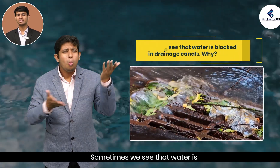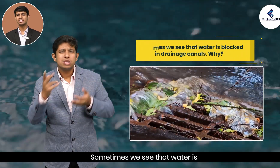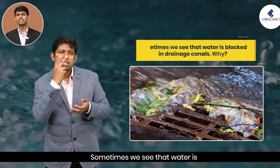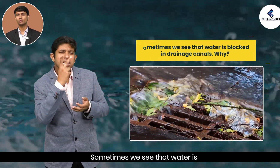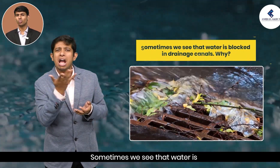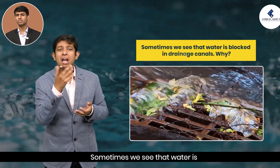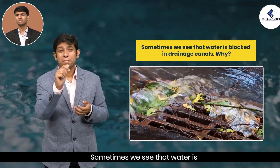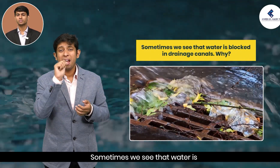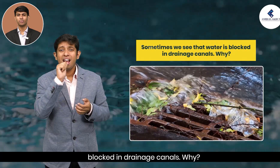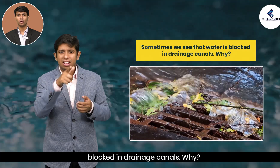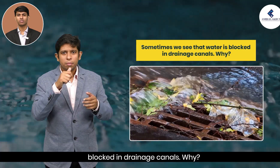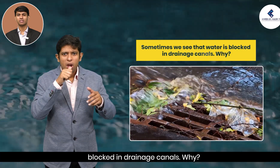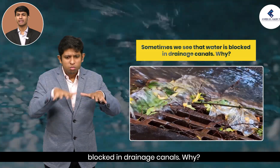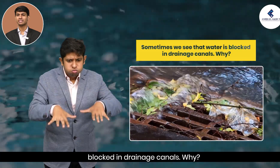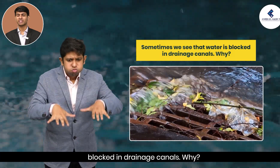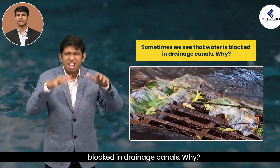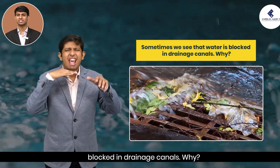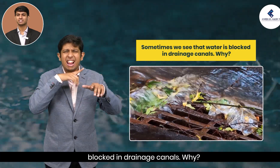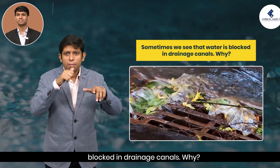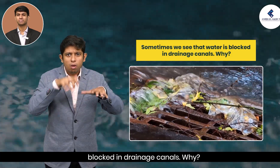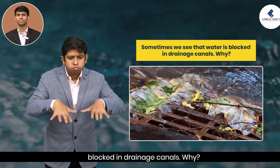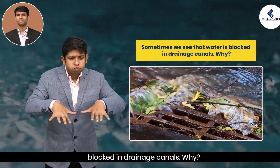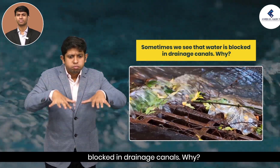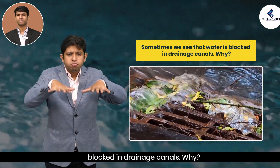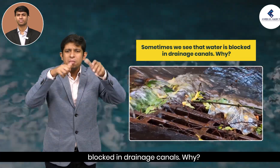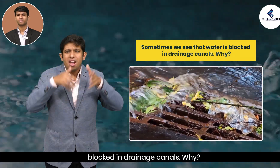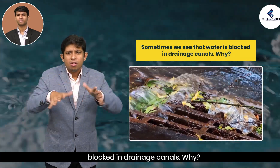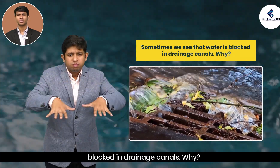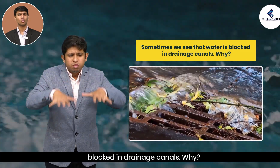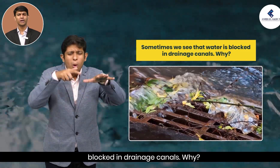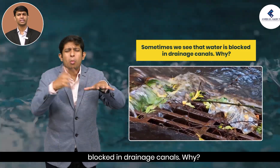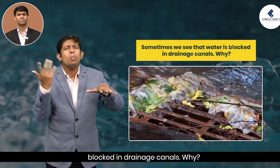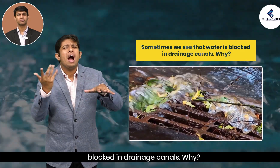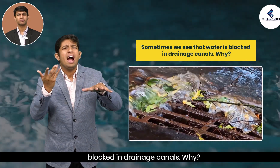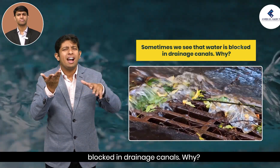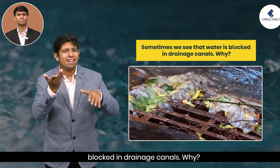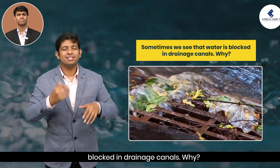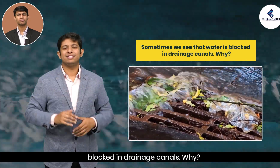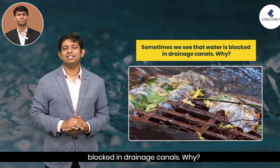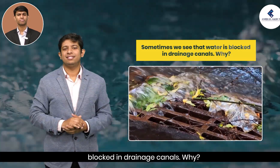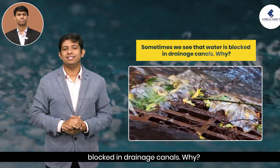Sometimes we see that the water is blocked in drainage canals. Why?